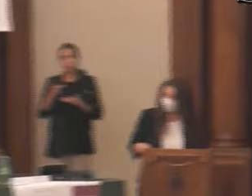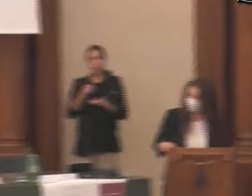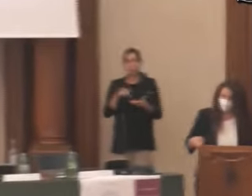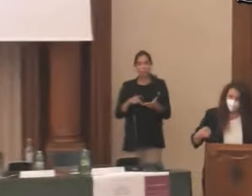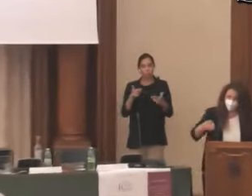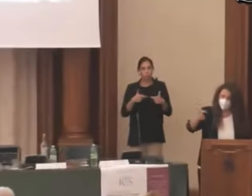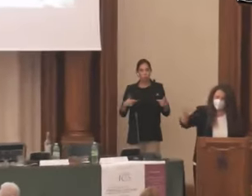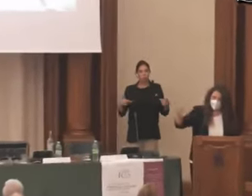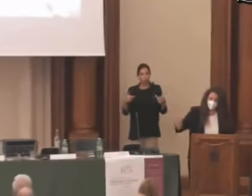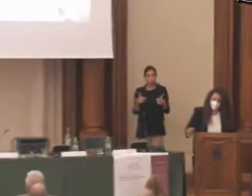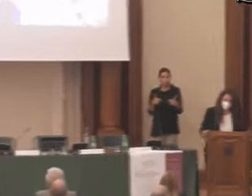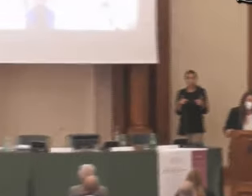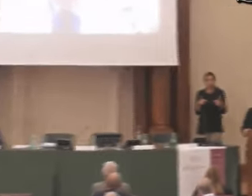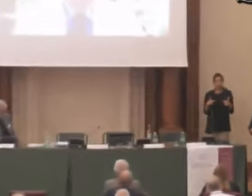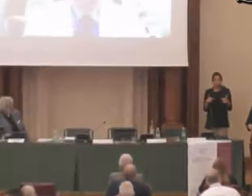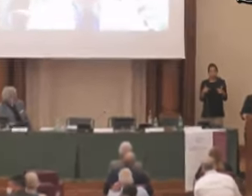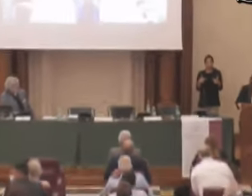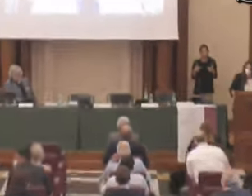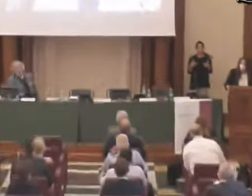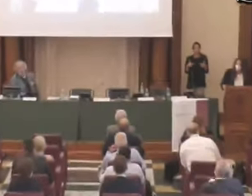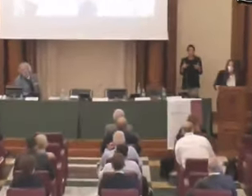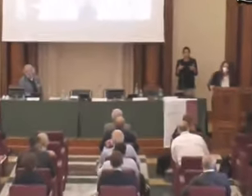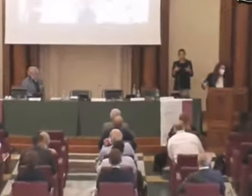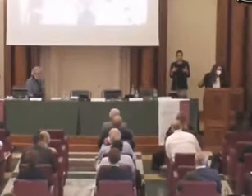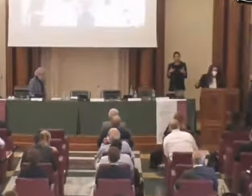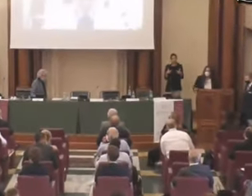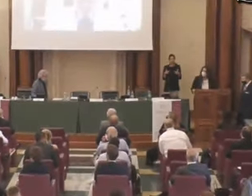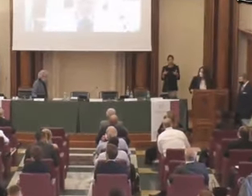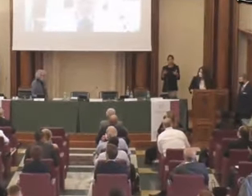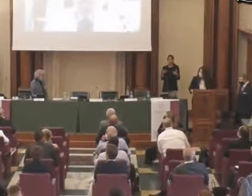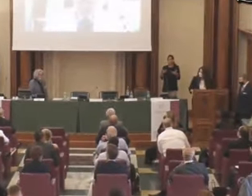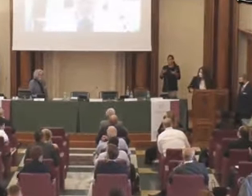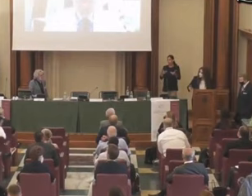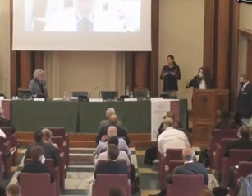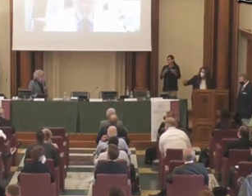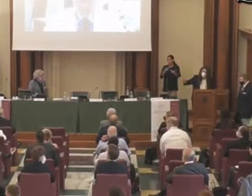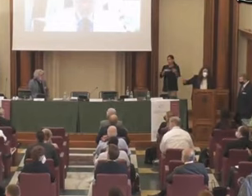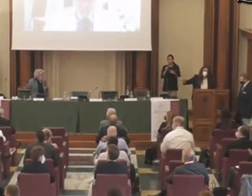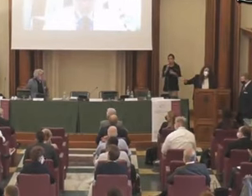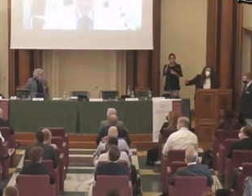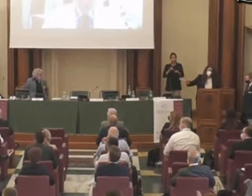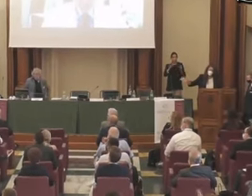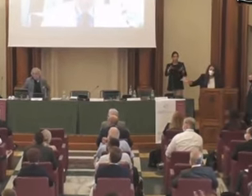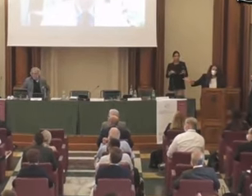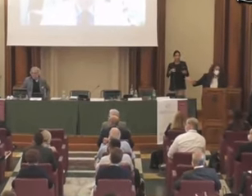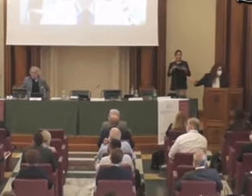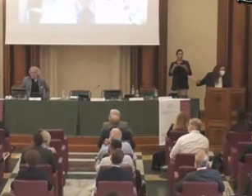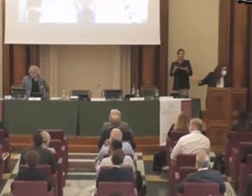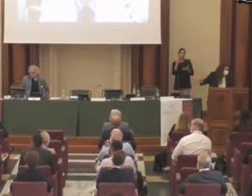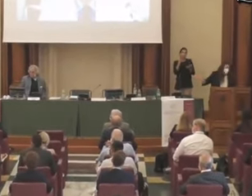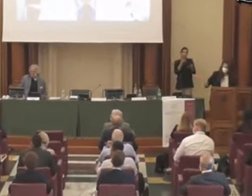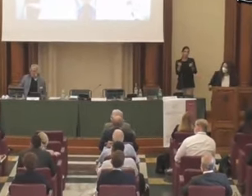con il fatto di averci avviati nell'avere questa sala. Per cui voleva salutarvi